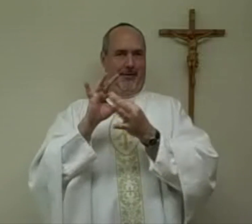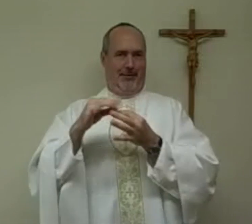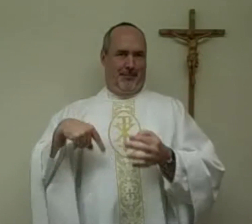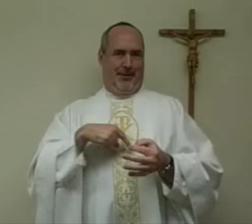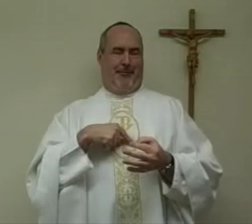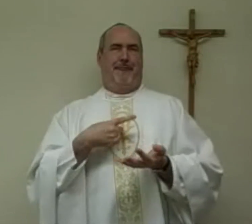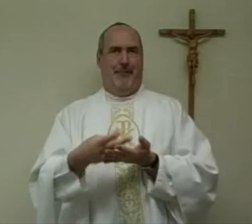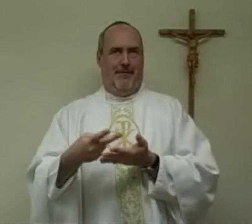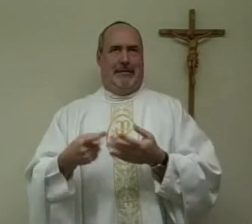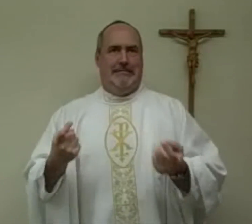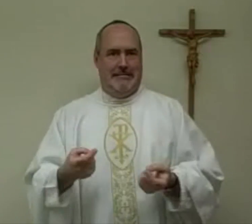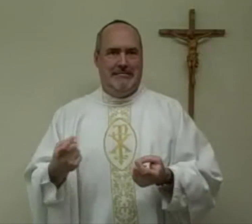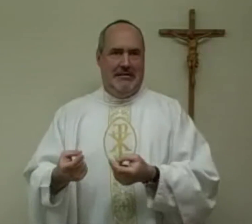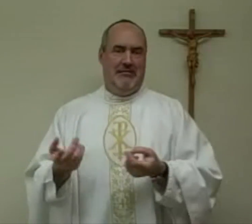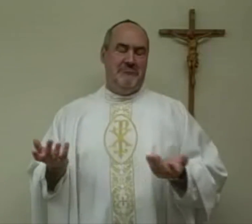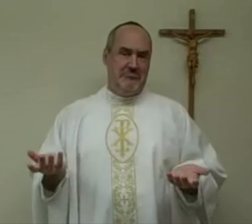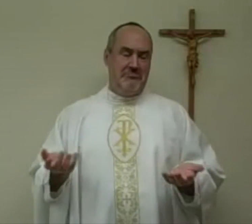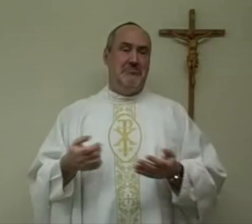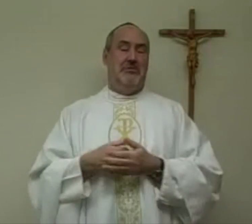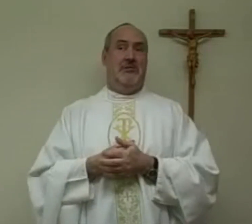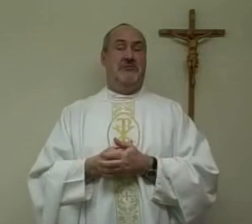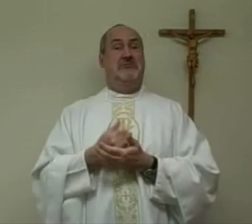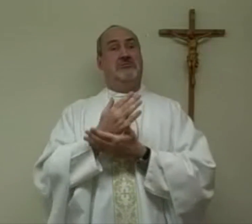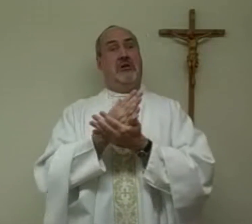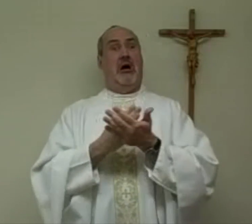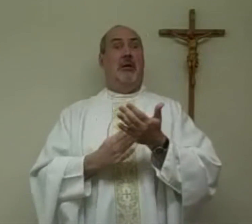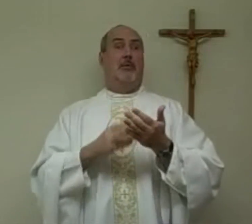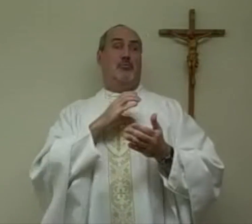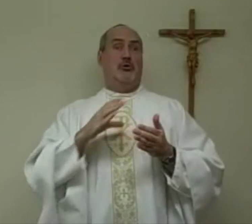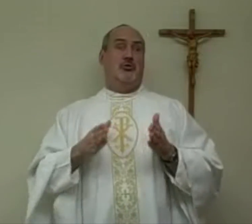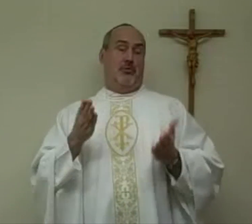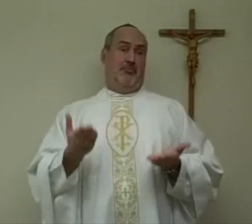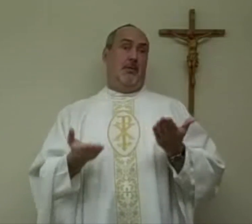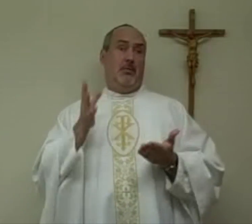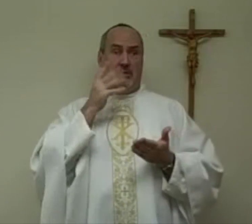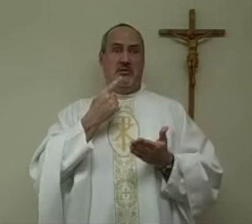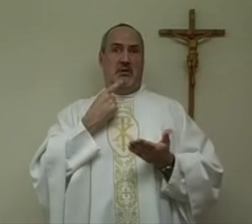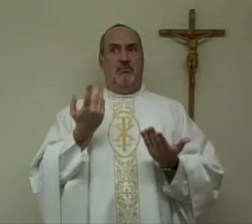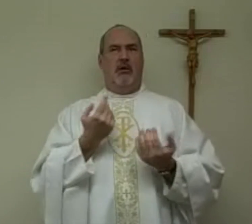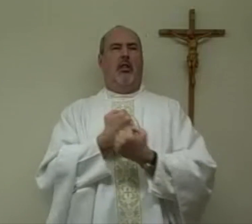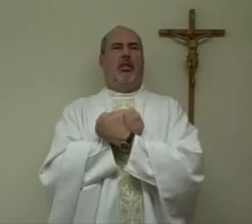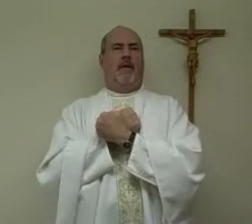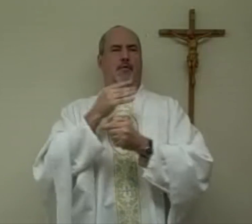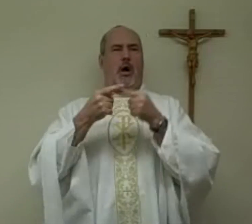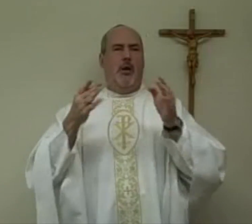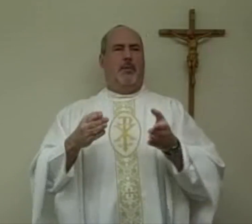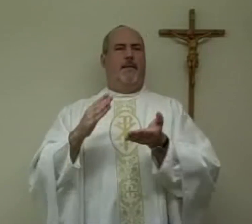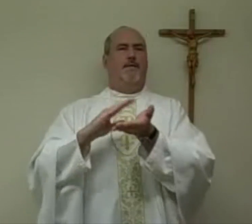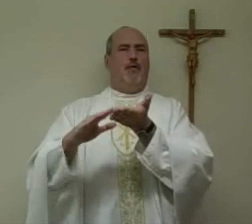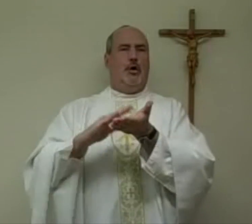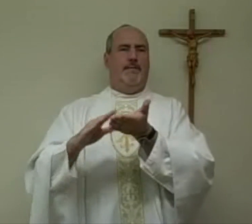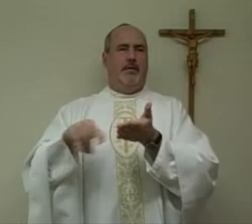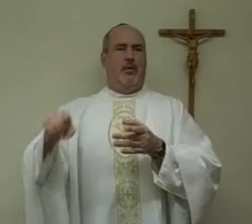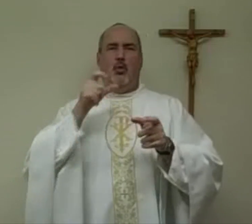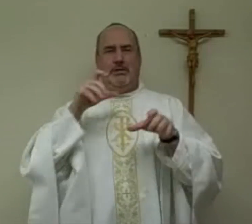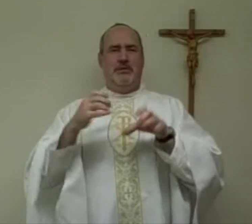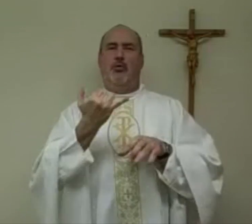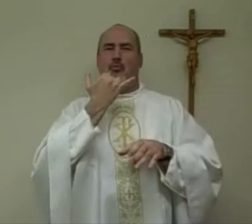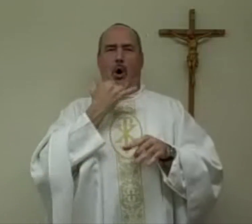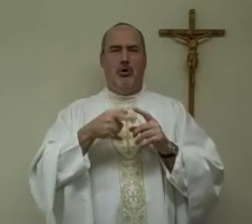well, I'm not perfect, and I fail, and I sin. Some Christians might say, well, loving your enemy and